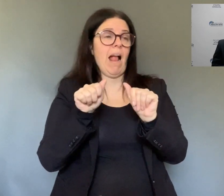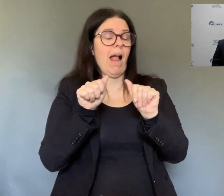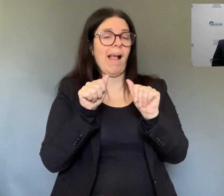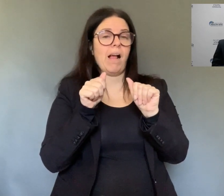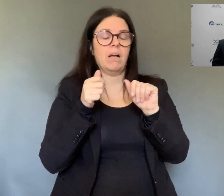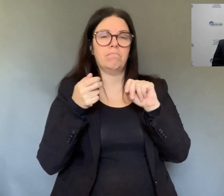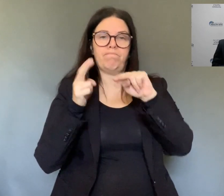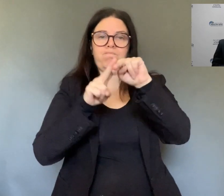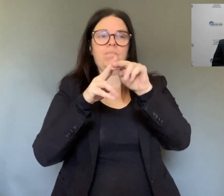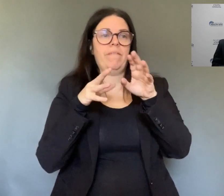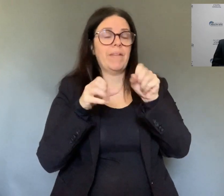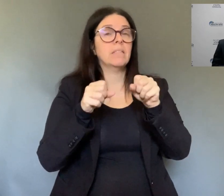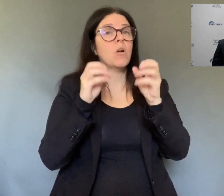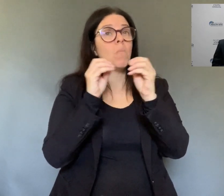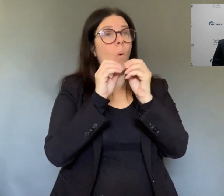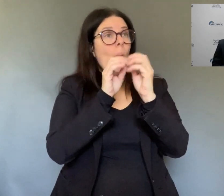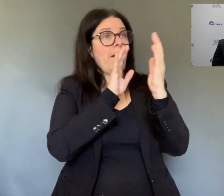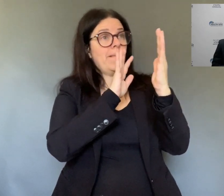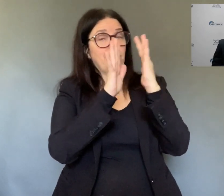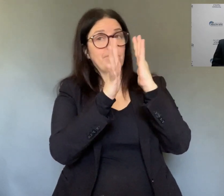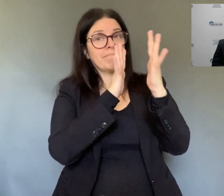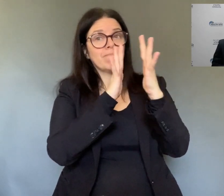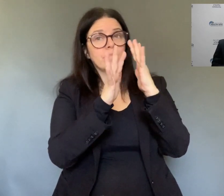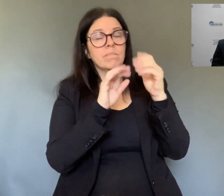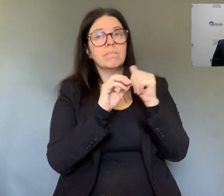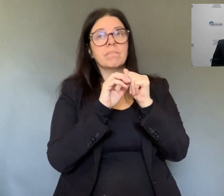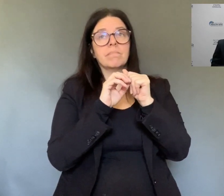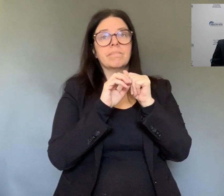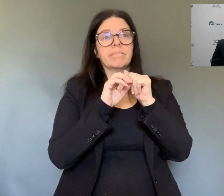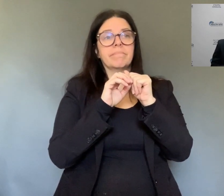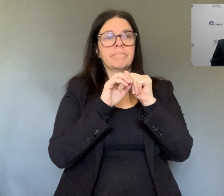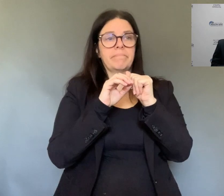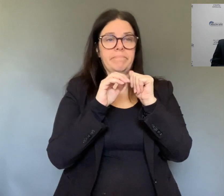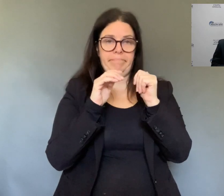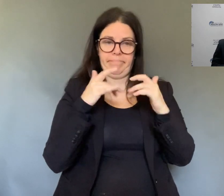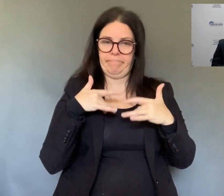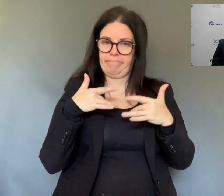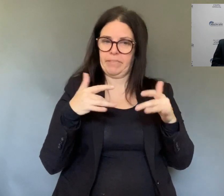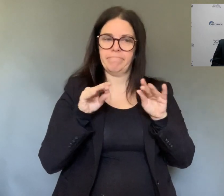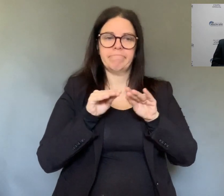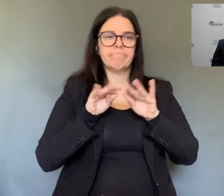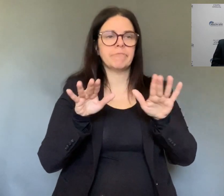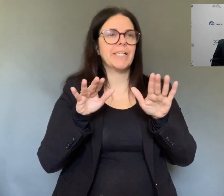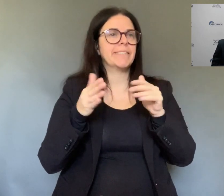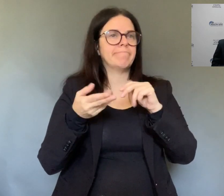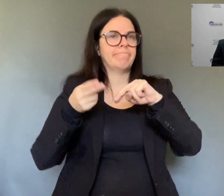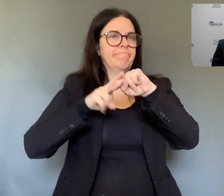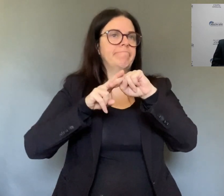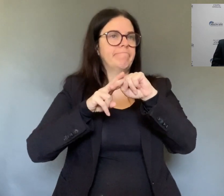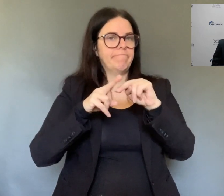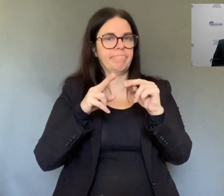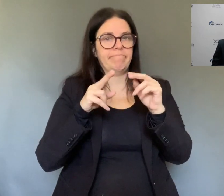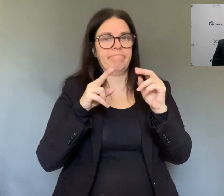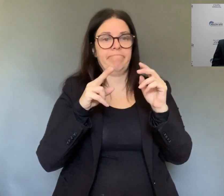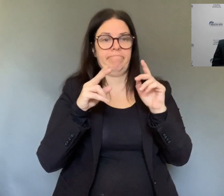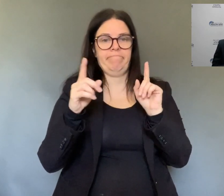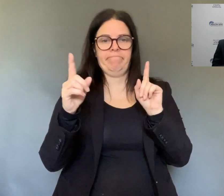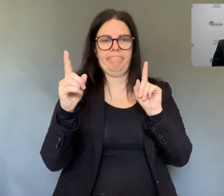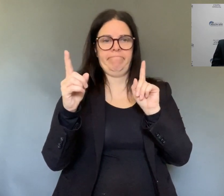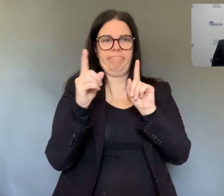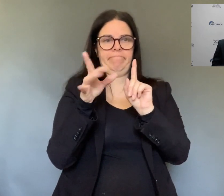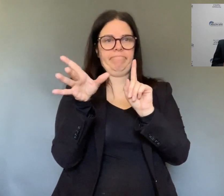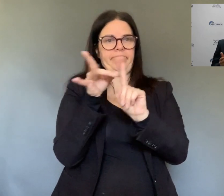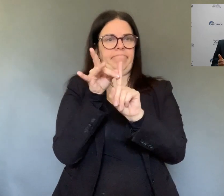quickly. When more people are outside, there are more infection. The likelihood of anyone contracting or coming in contact with a